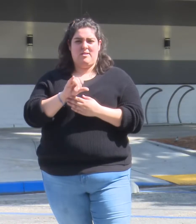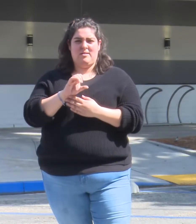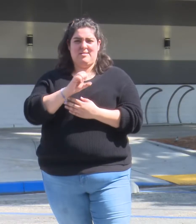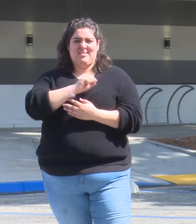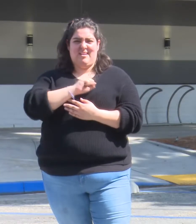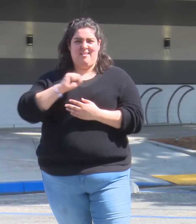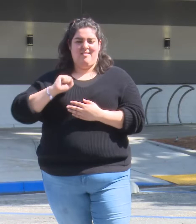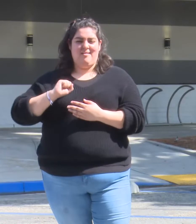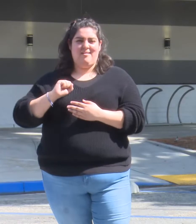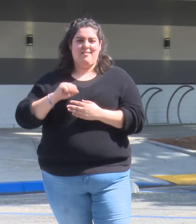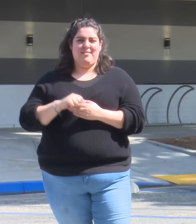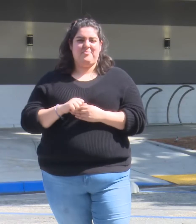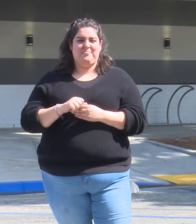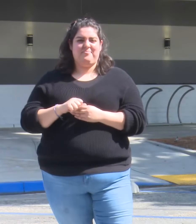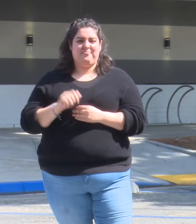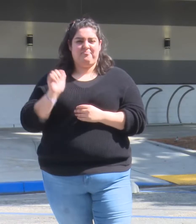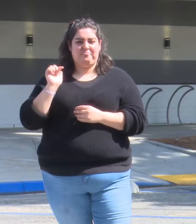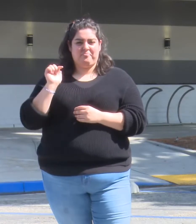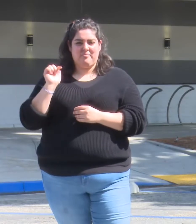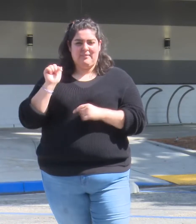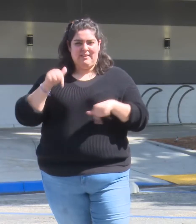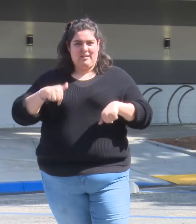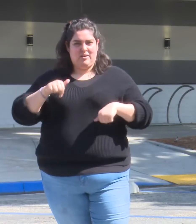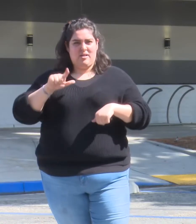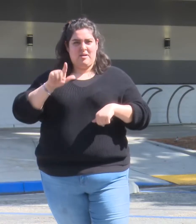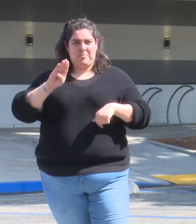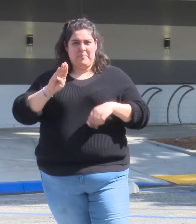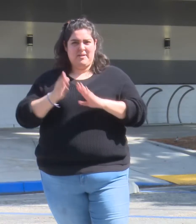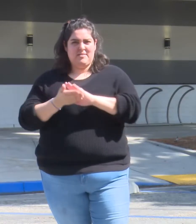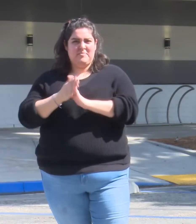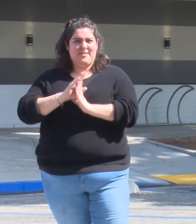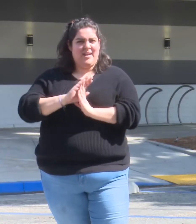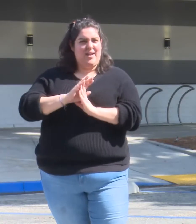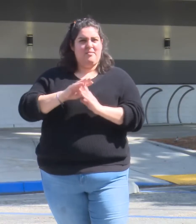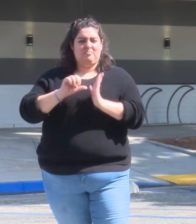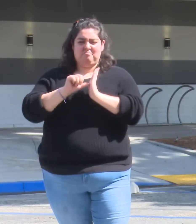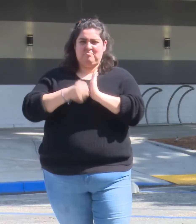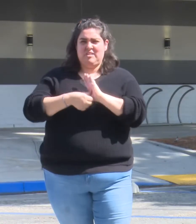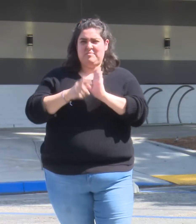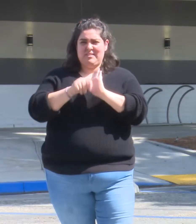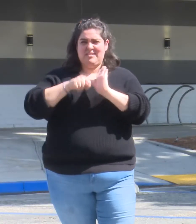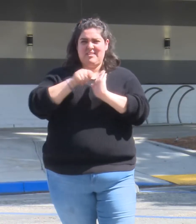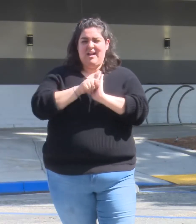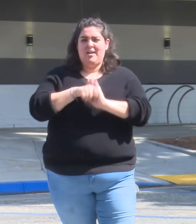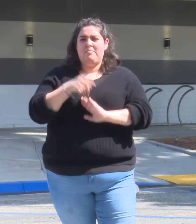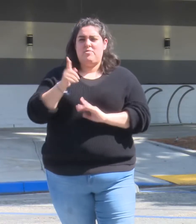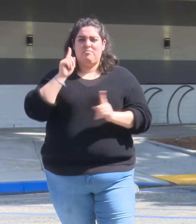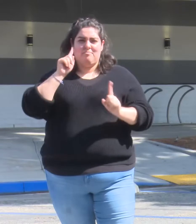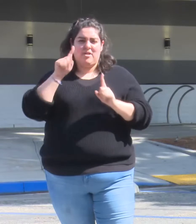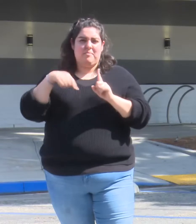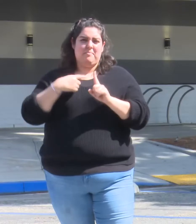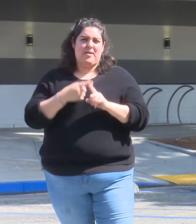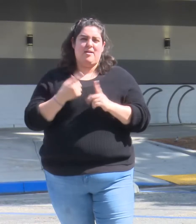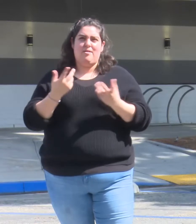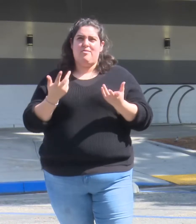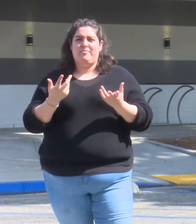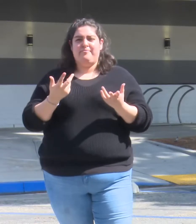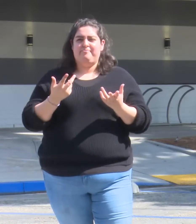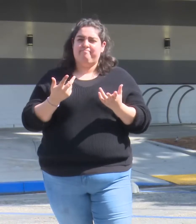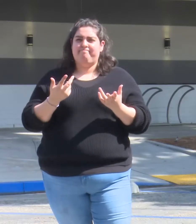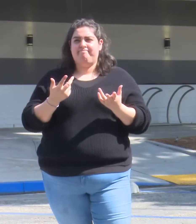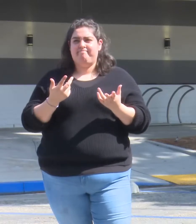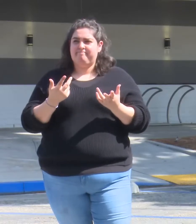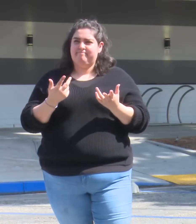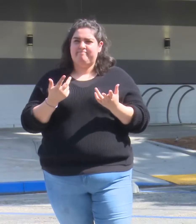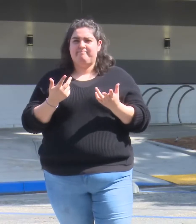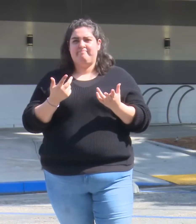It was here that became the defining time because of the time. You hear about people saying, oh, well,